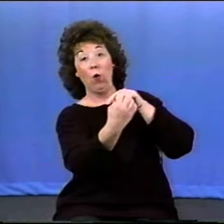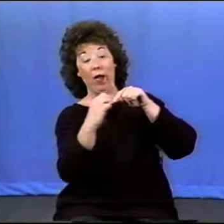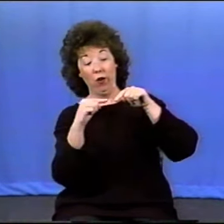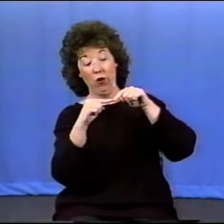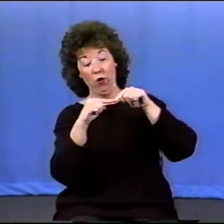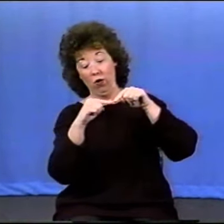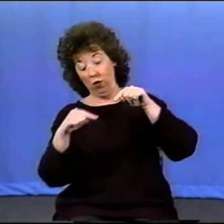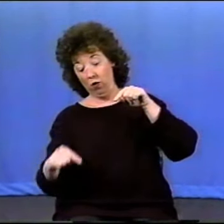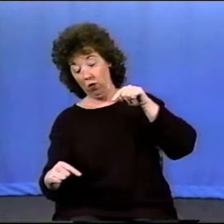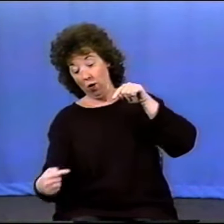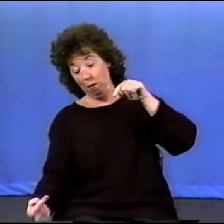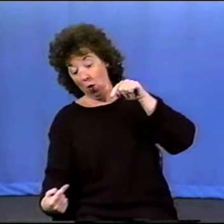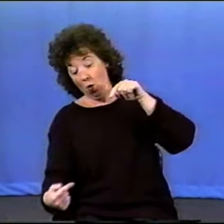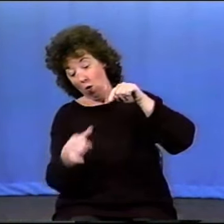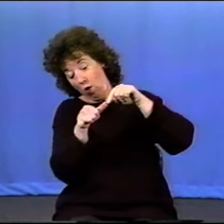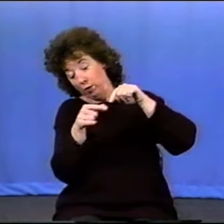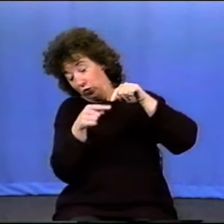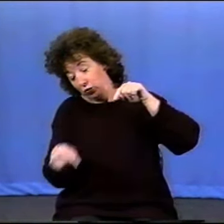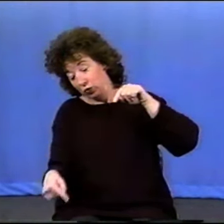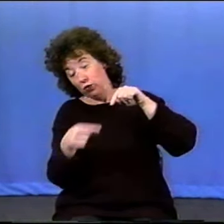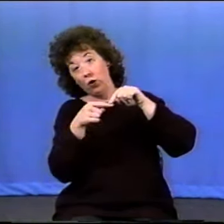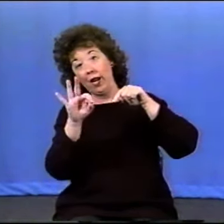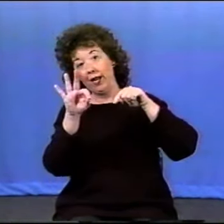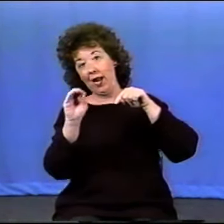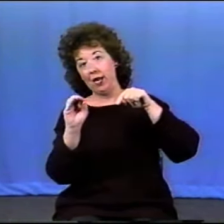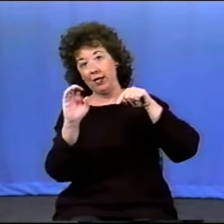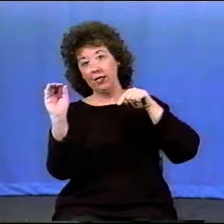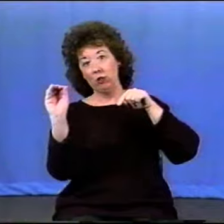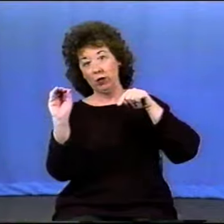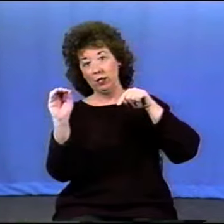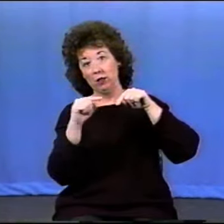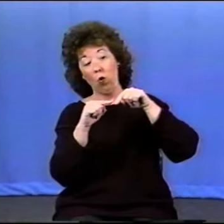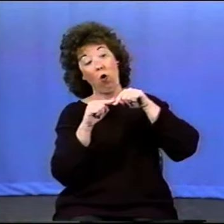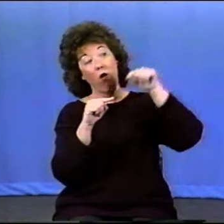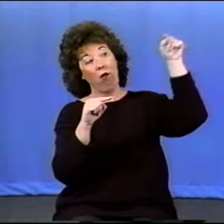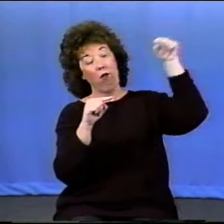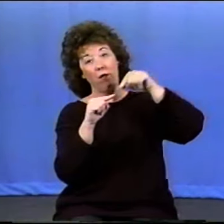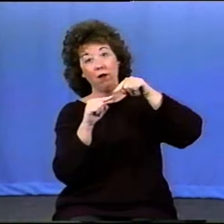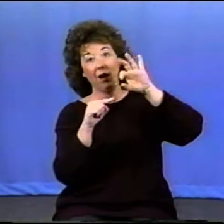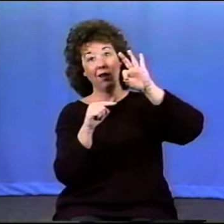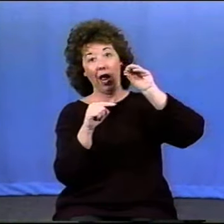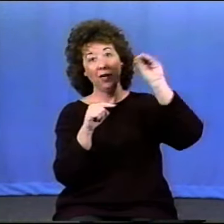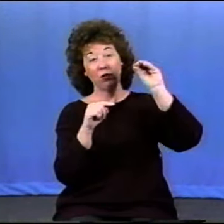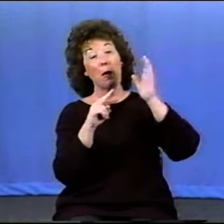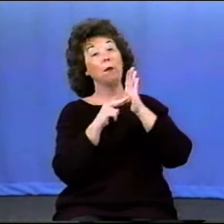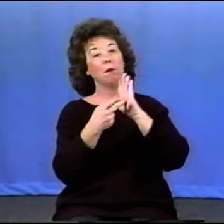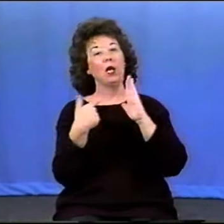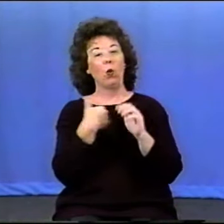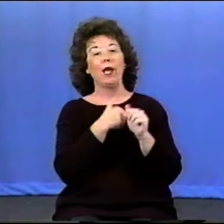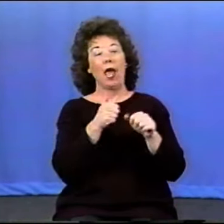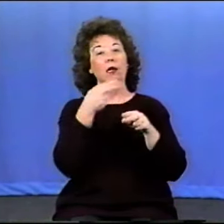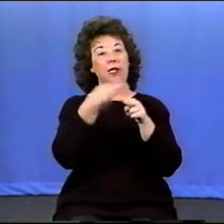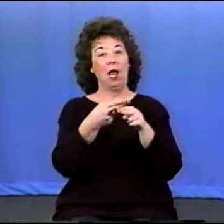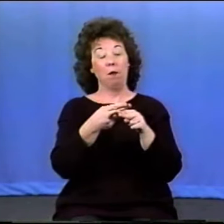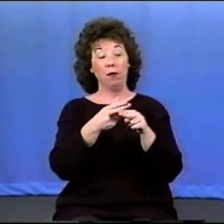we can locate any place then as being somewhere between 0 degrees at the equator